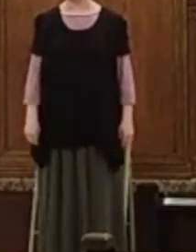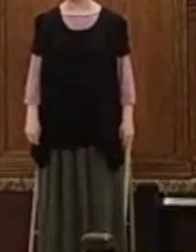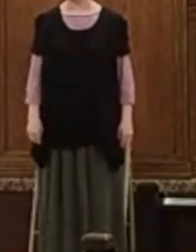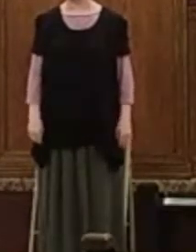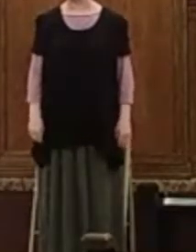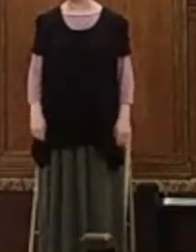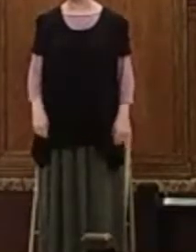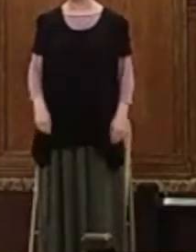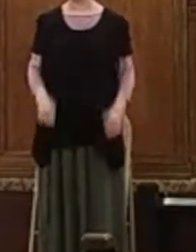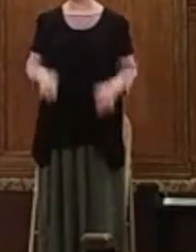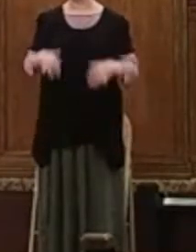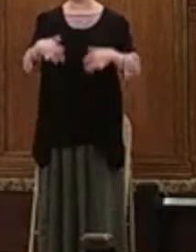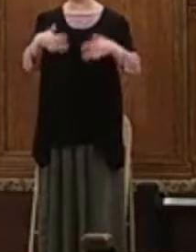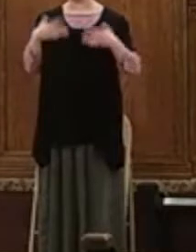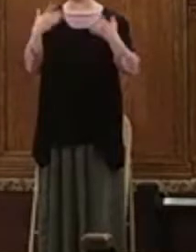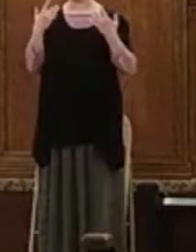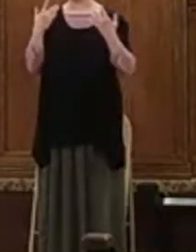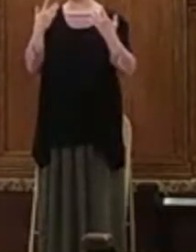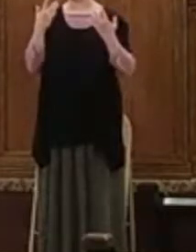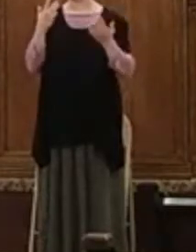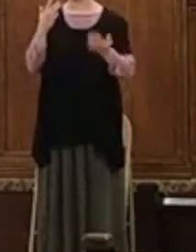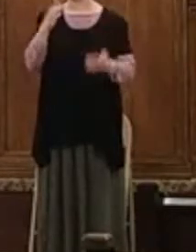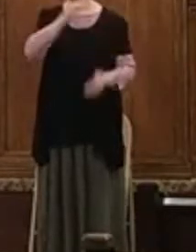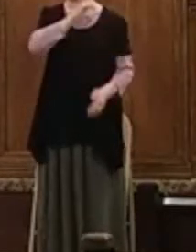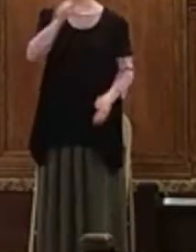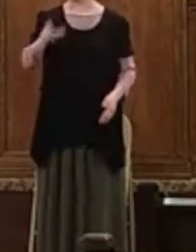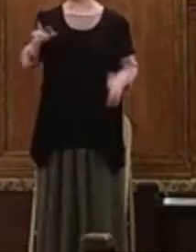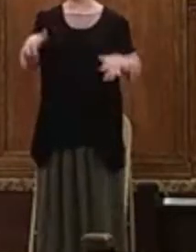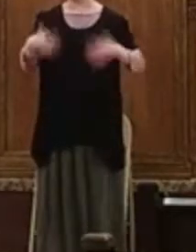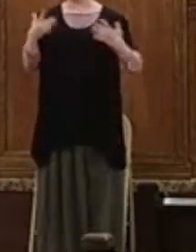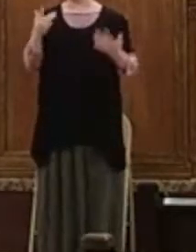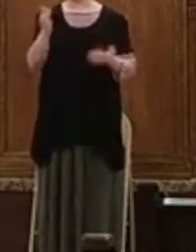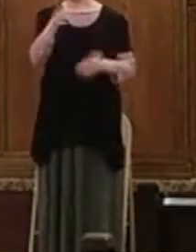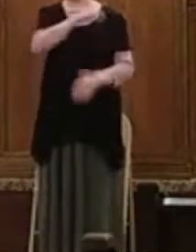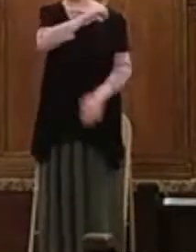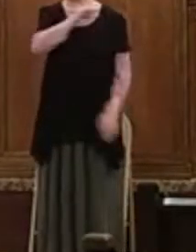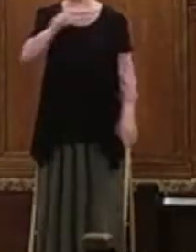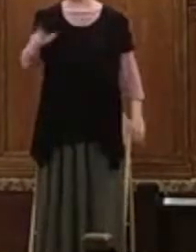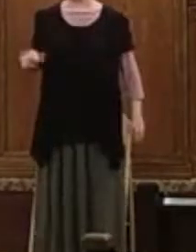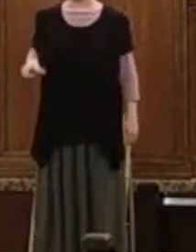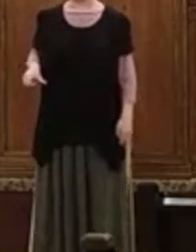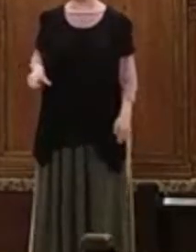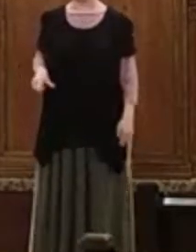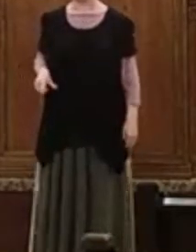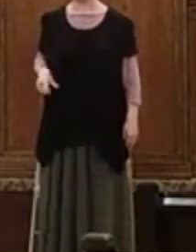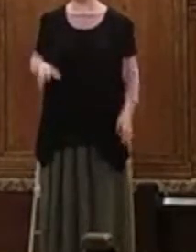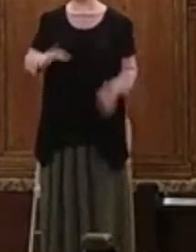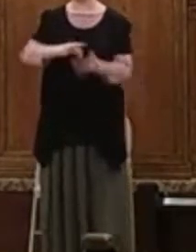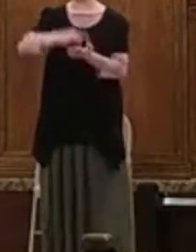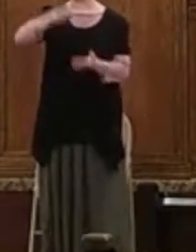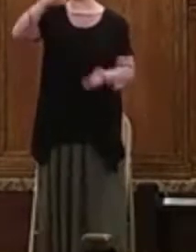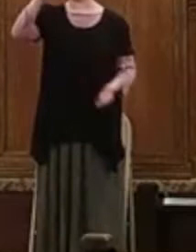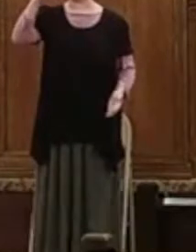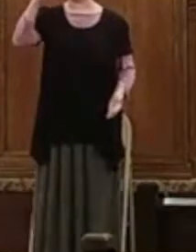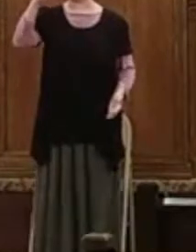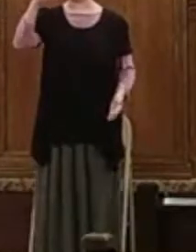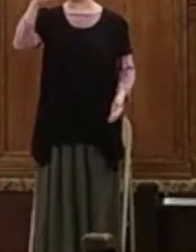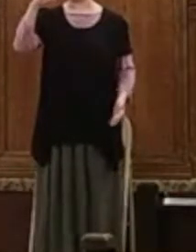to feel after the Lord. Feel after the Lord. That you might find Him.